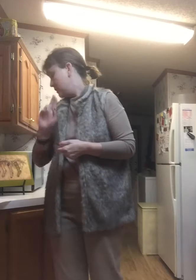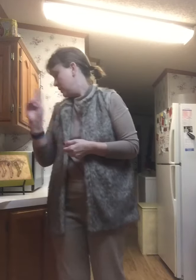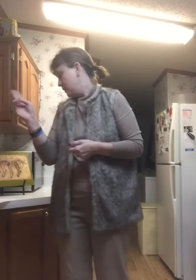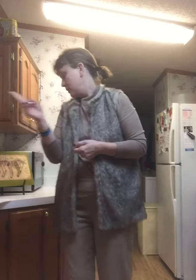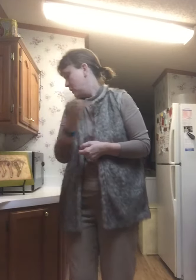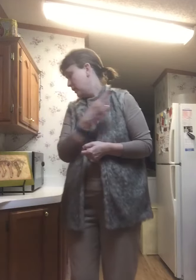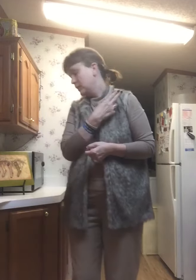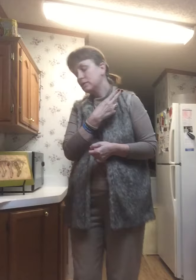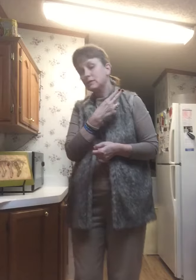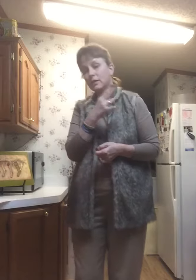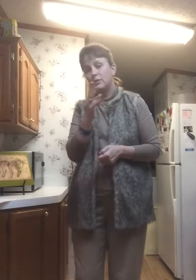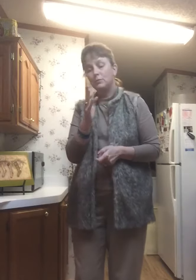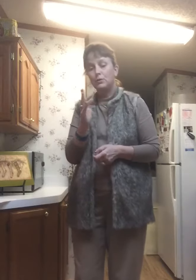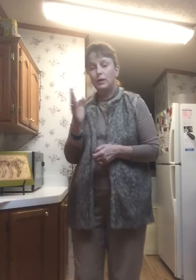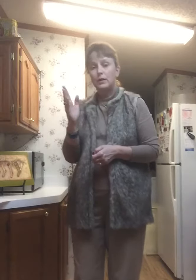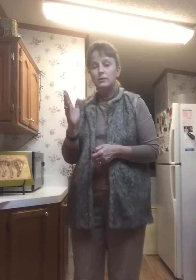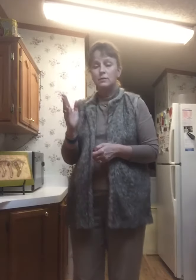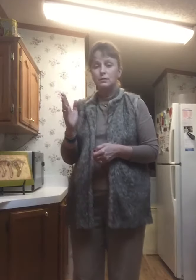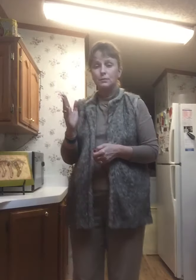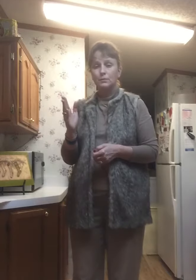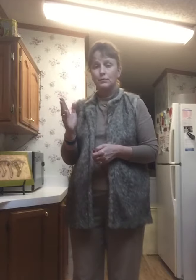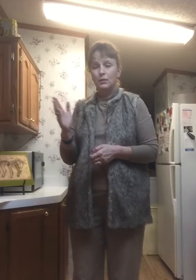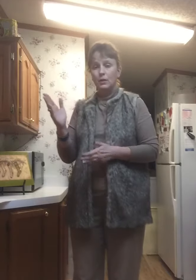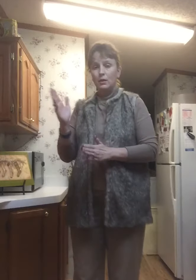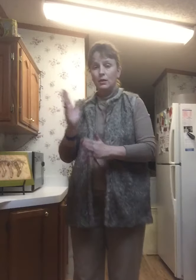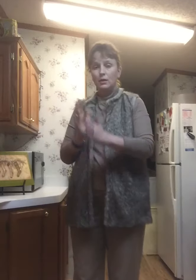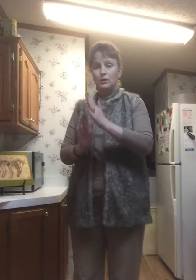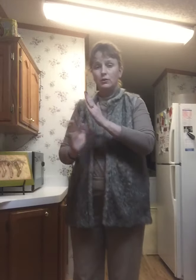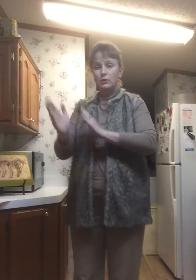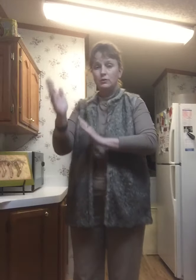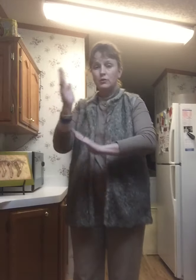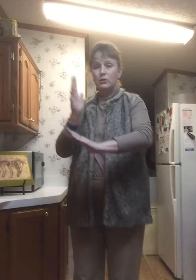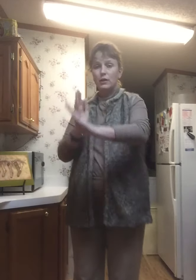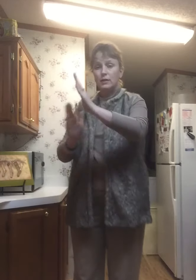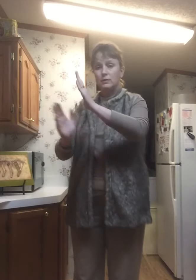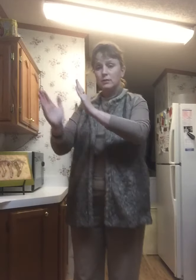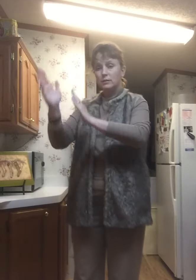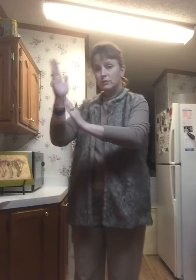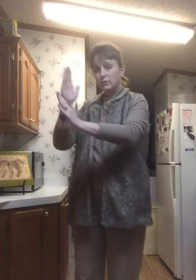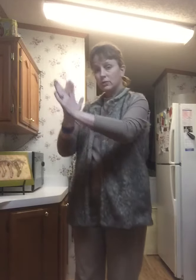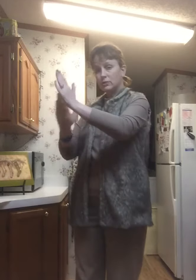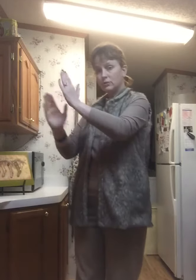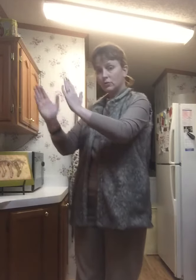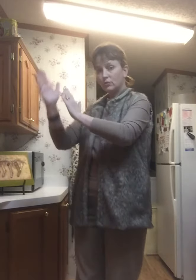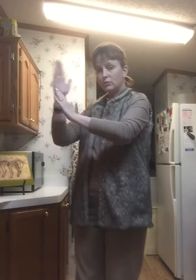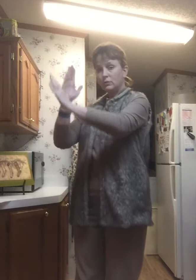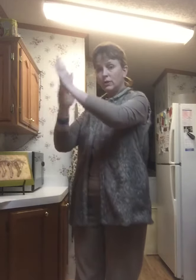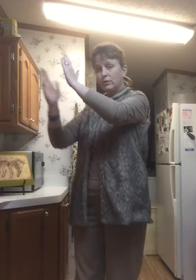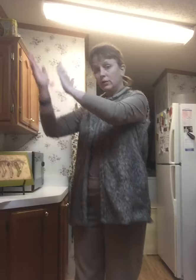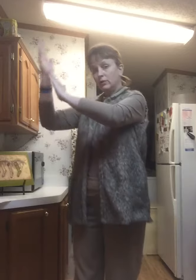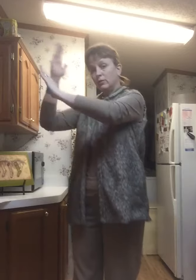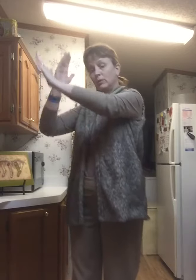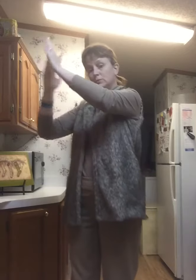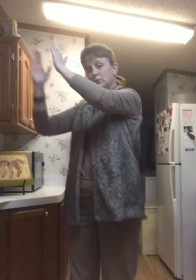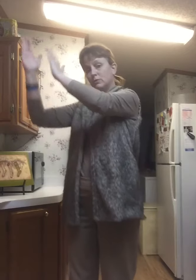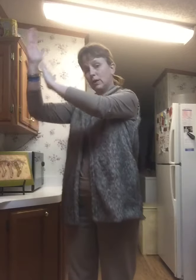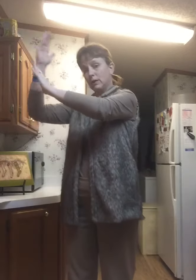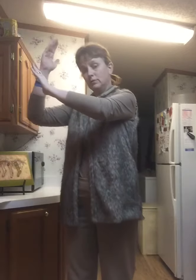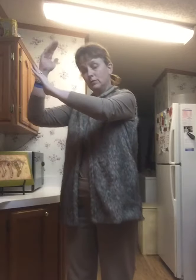within us, and then praise. You're going to do your hands like this. They're going to circle, and they're going to go up to the right.